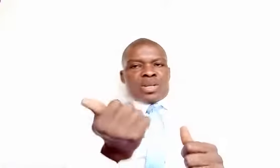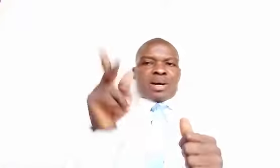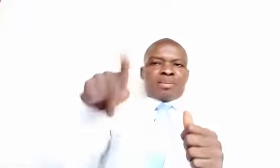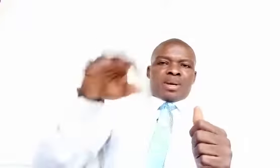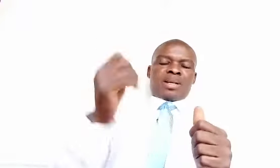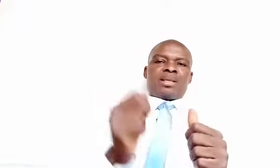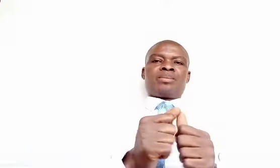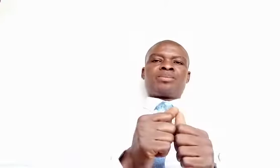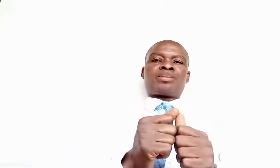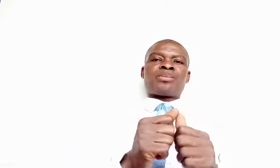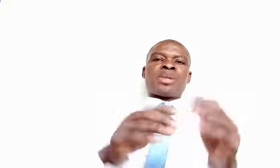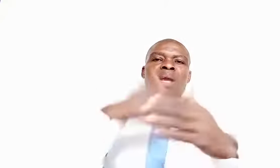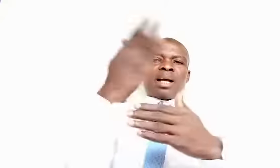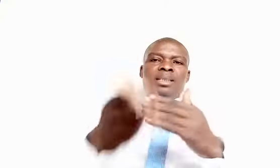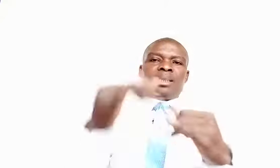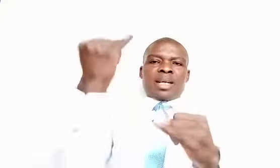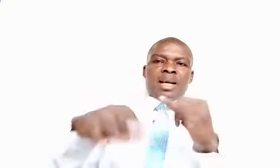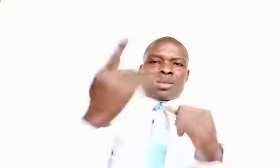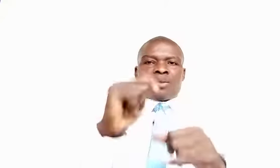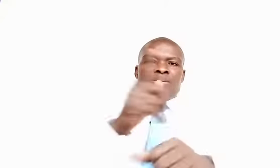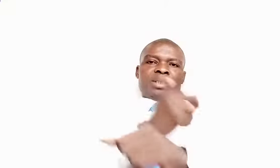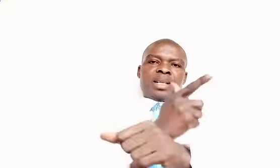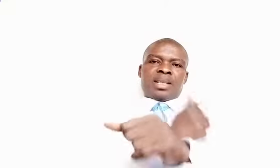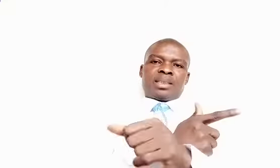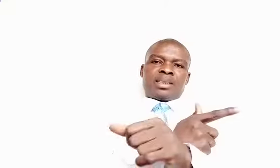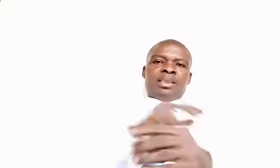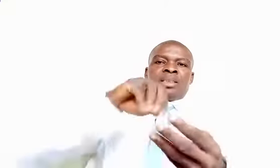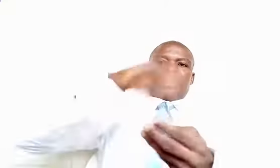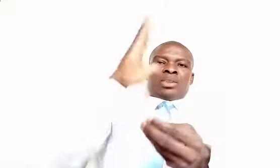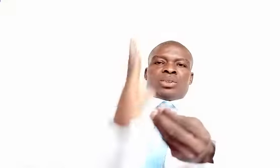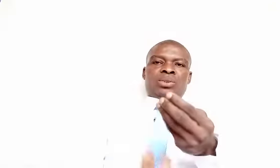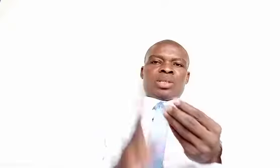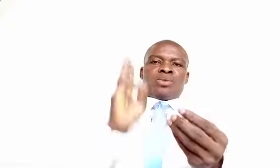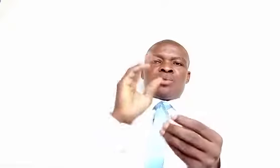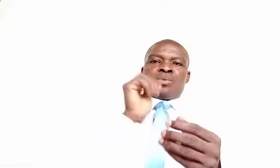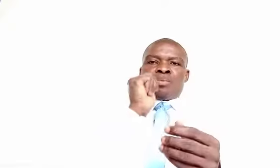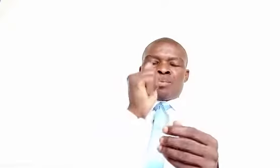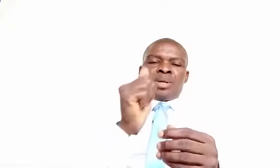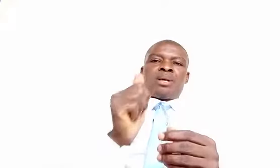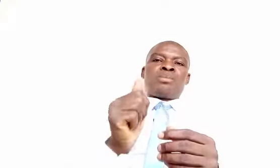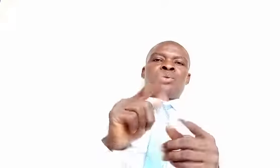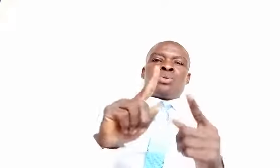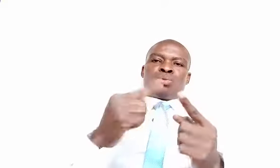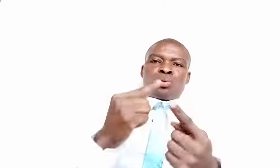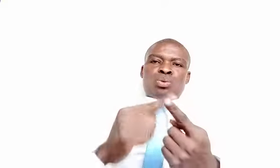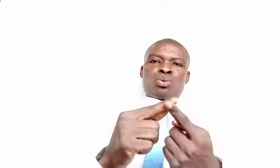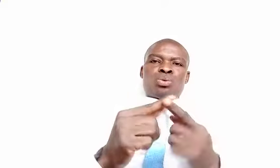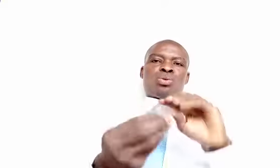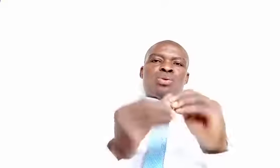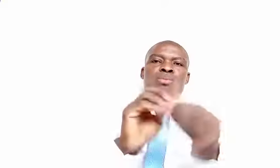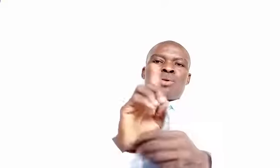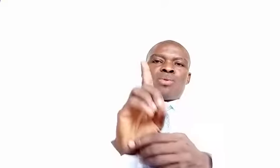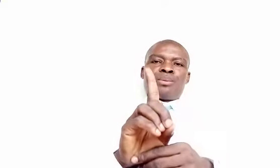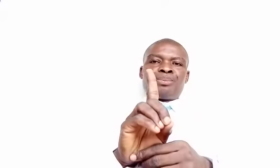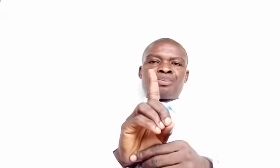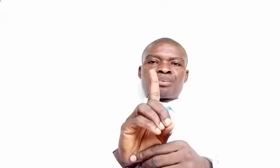At the end of the lesson, students will be able to 1.